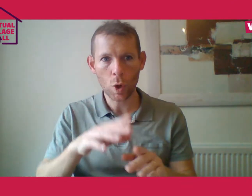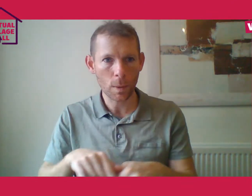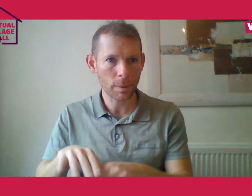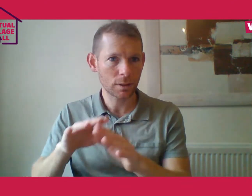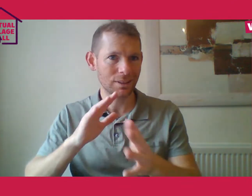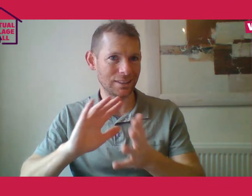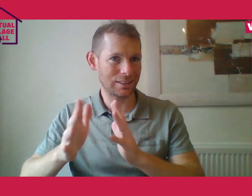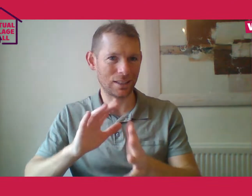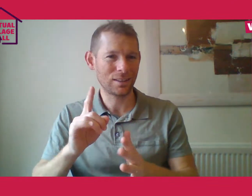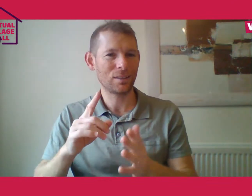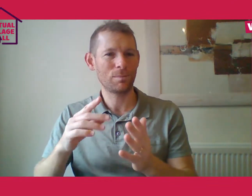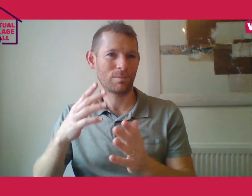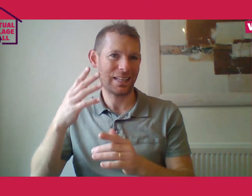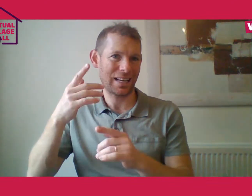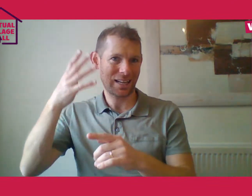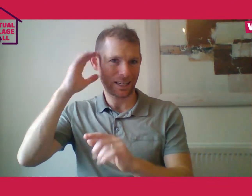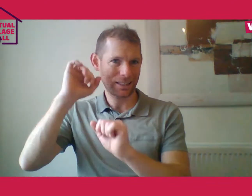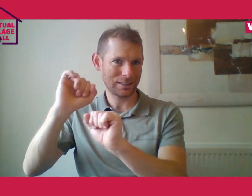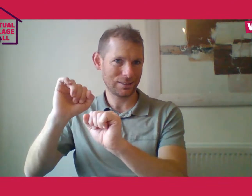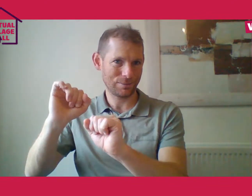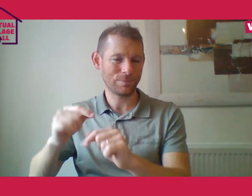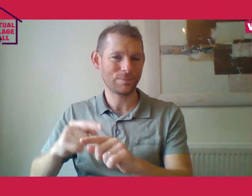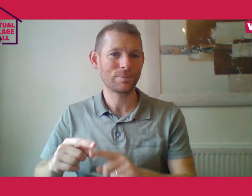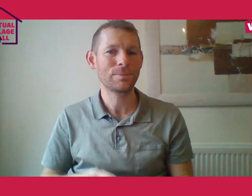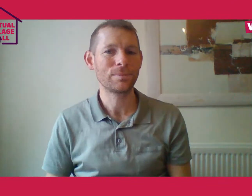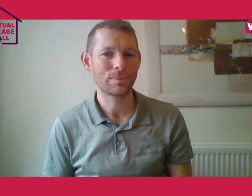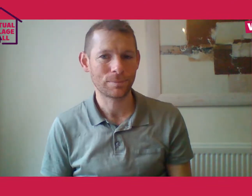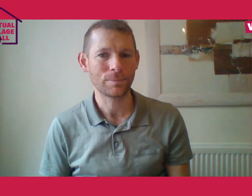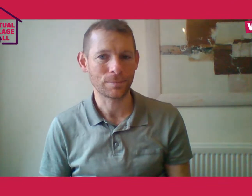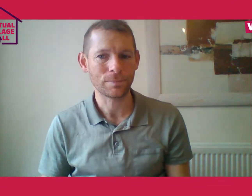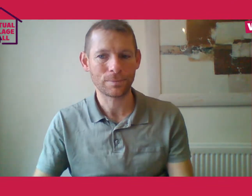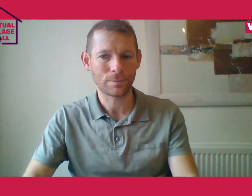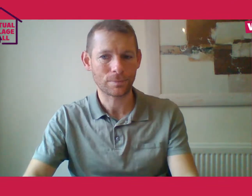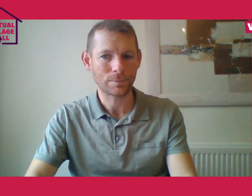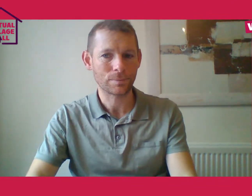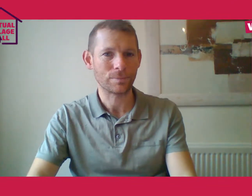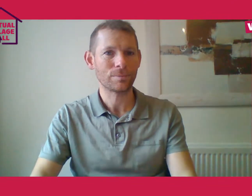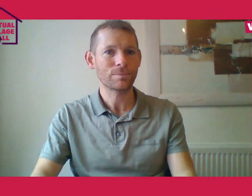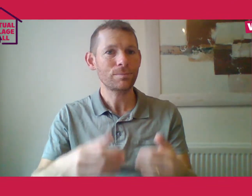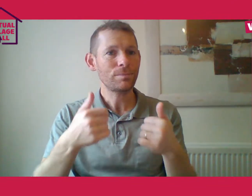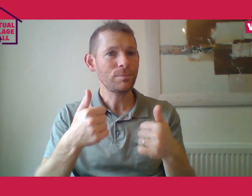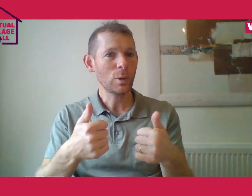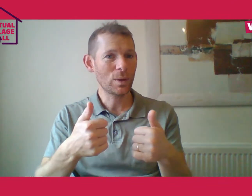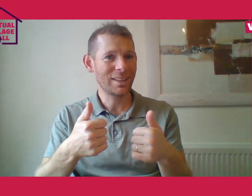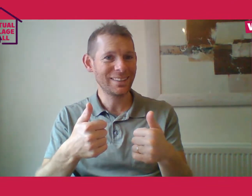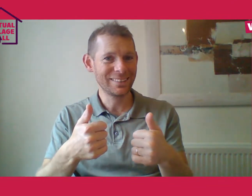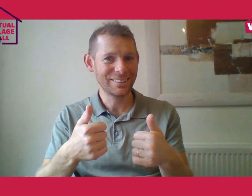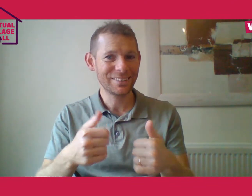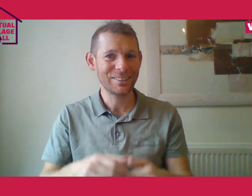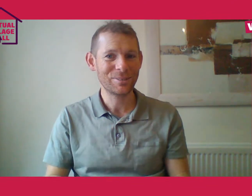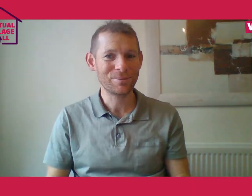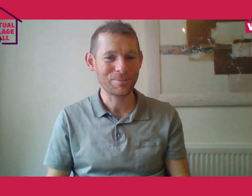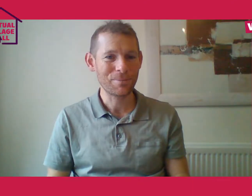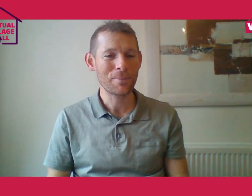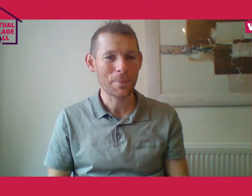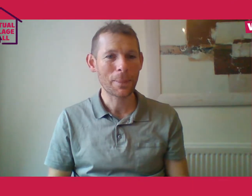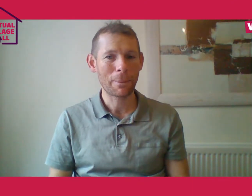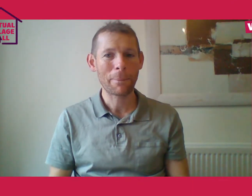area. But I'm going to use the most commonly used signs that people who are joining us will be